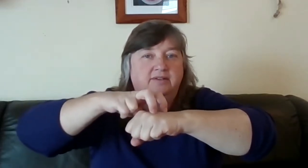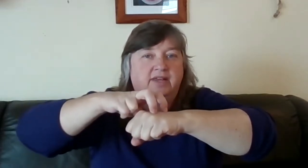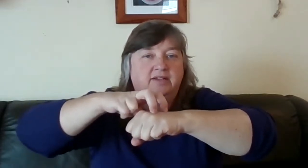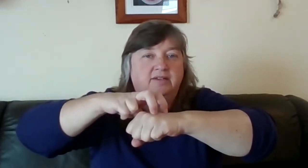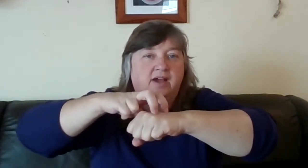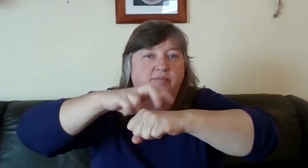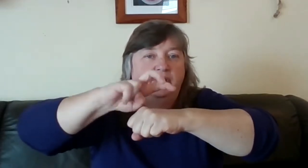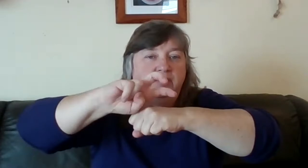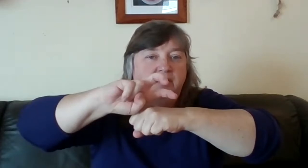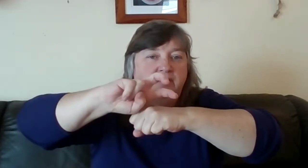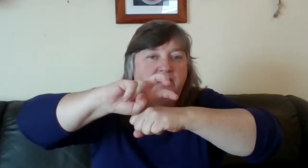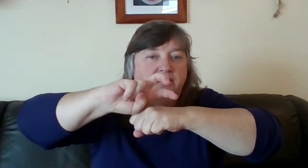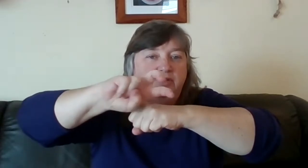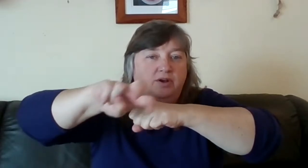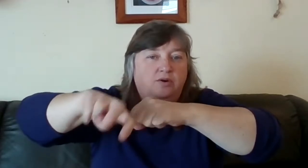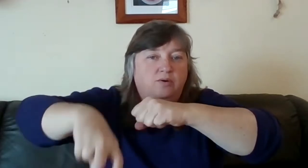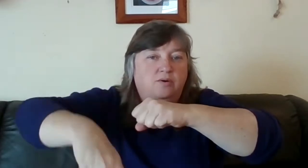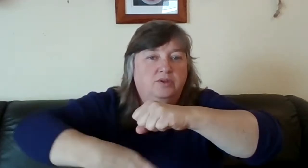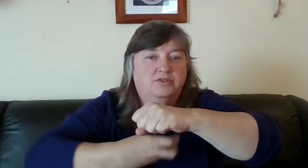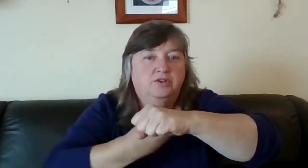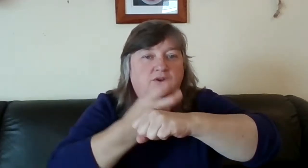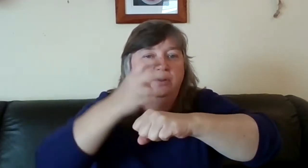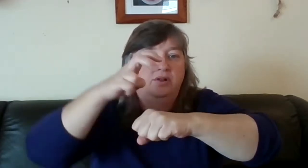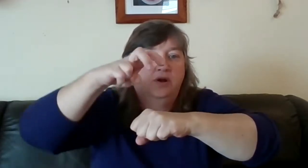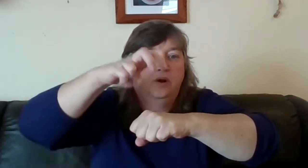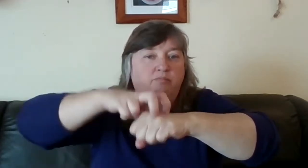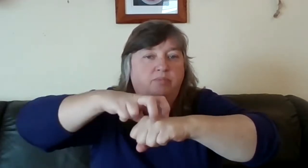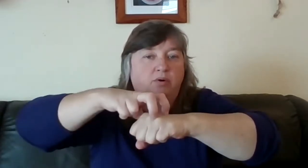Land on top. So a circle, bonk,